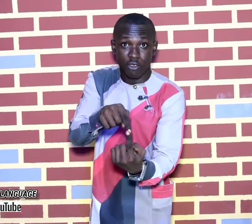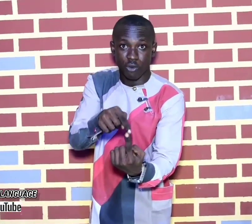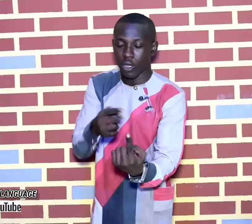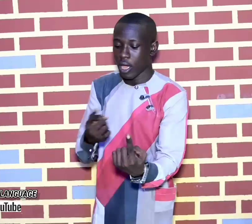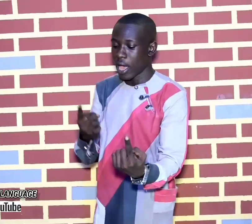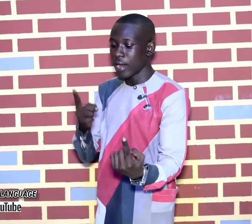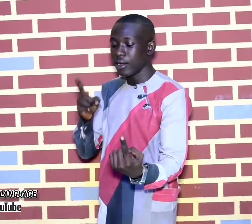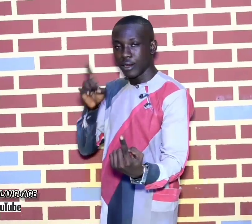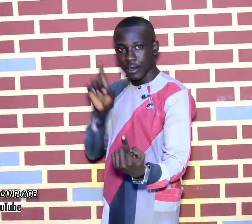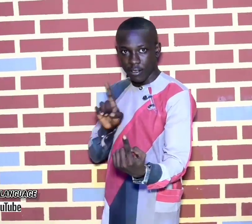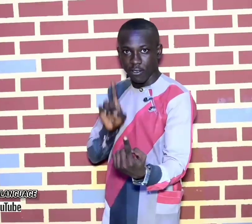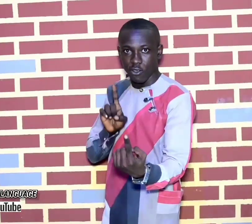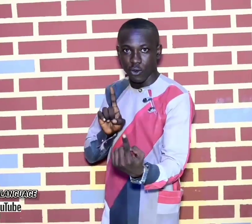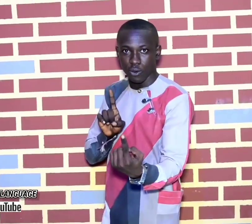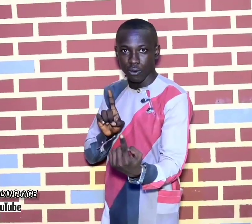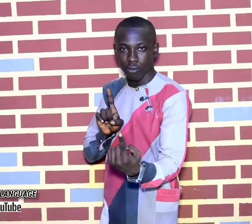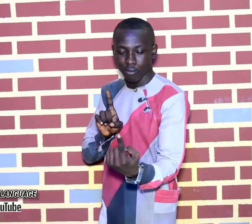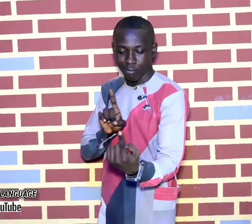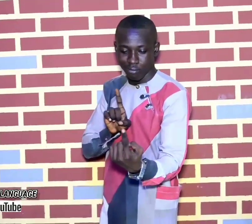to. And this is you.